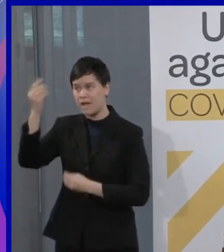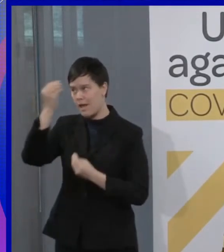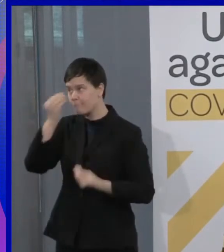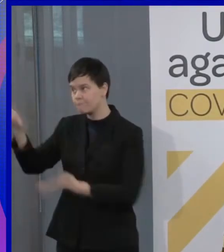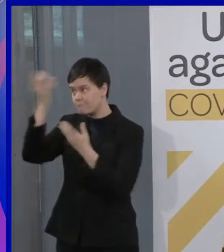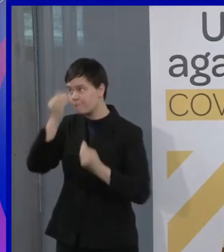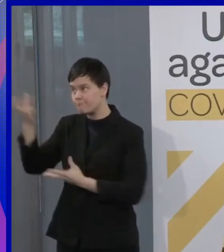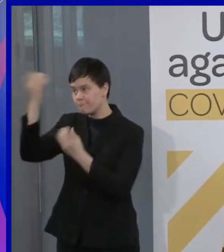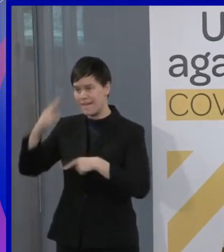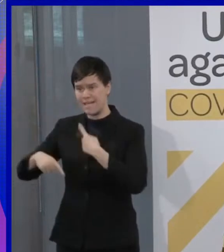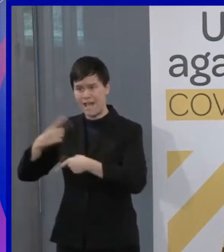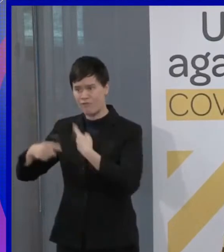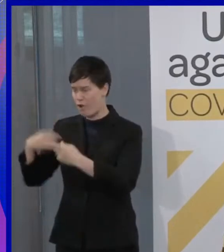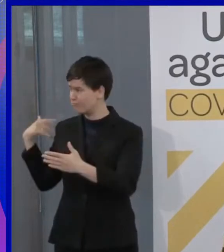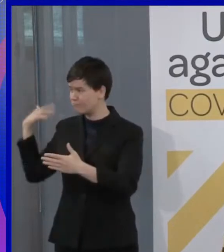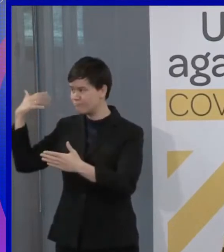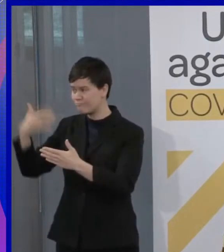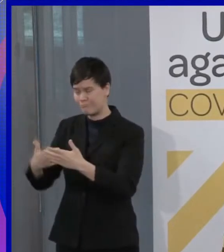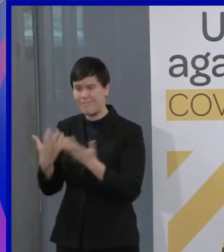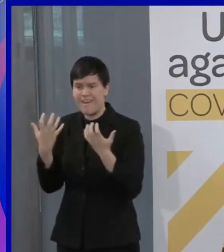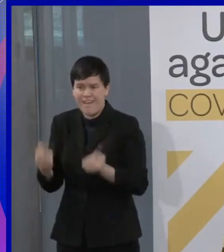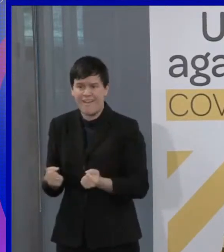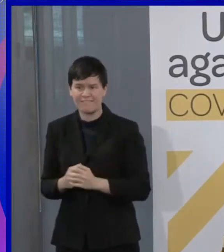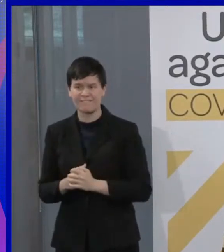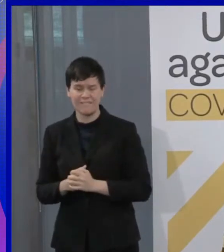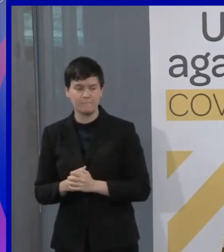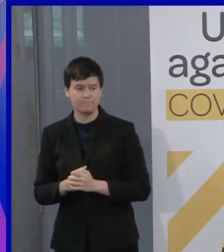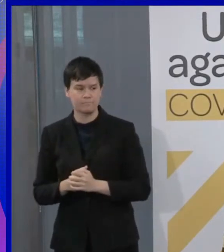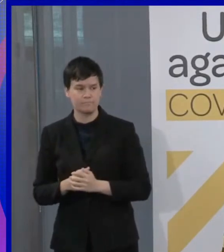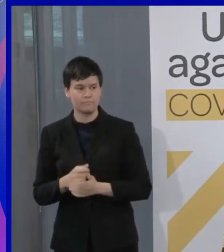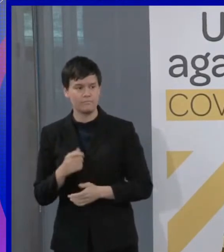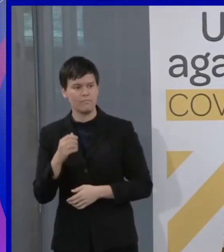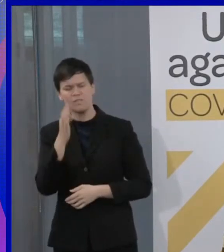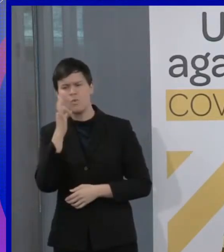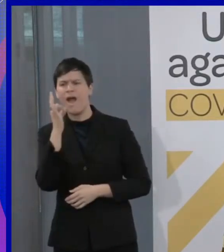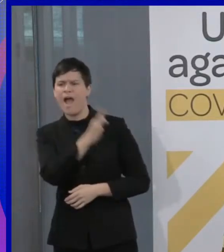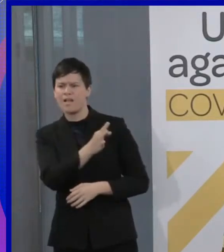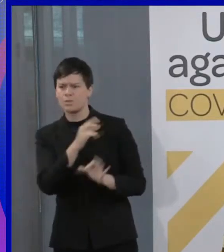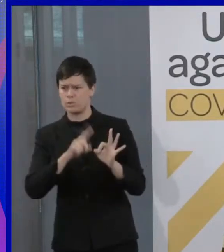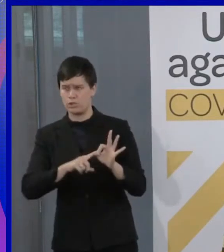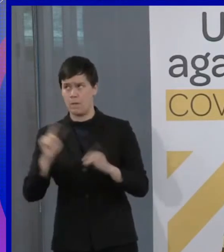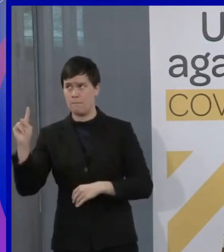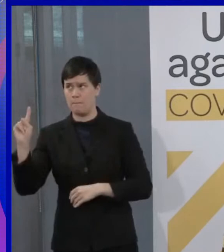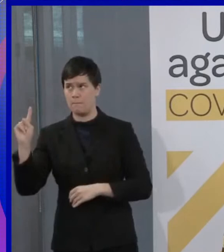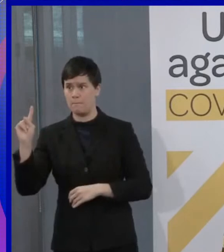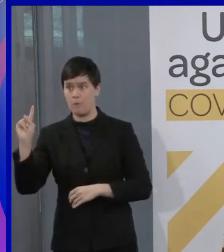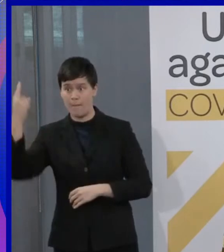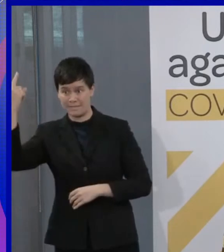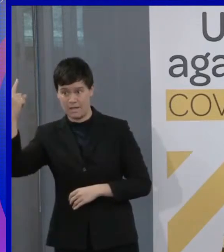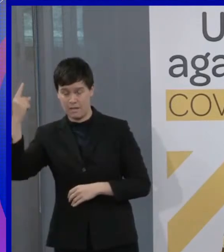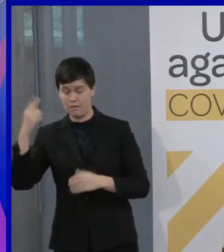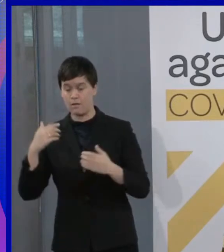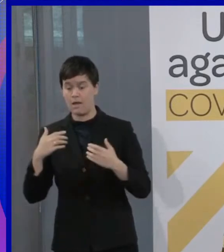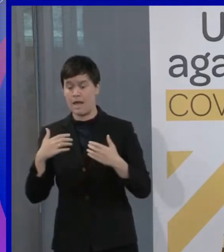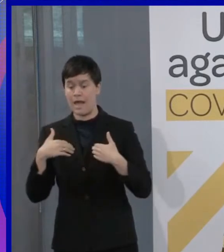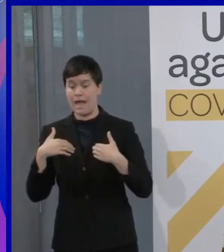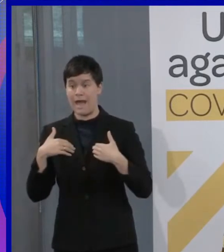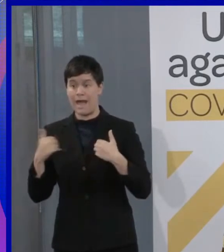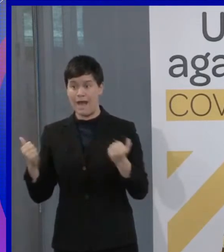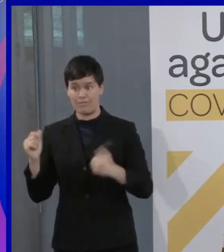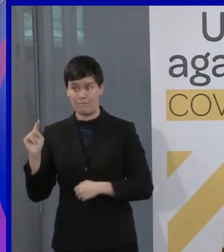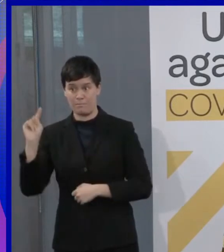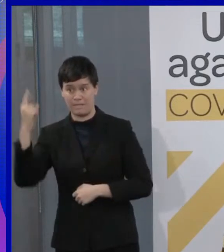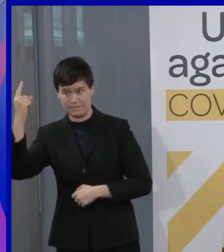on progress with rolling that out. So they were being updated with progress. So at one hand you got the Prime Minister and the Minister of Health that thought that it was happening. On the other hand